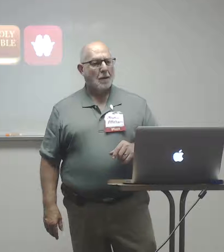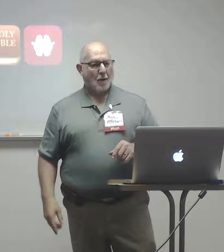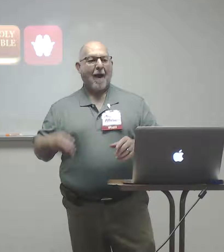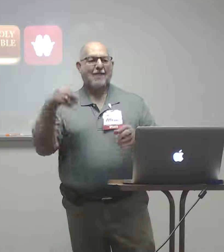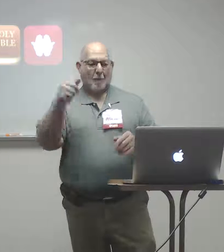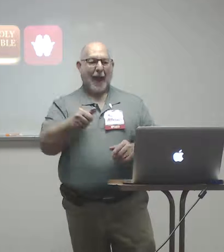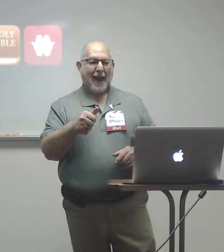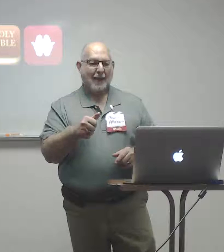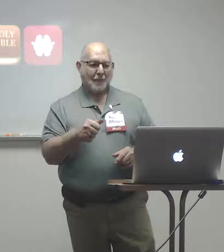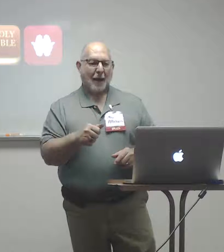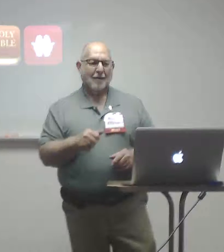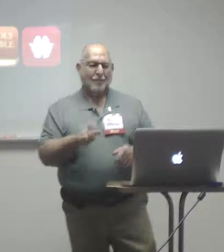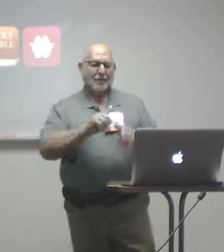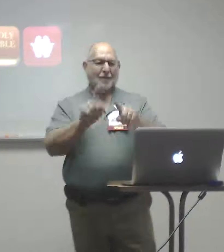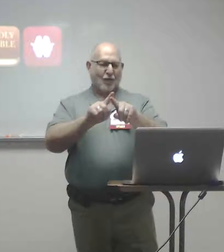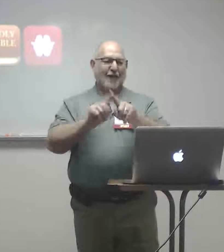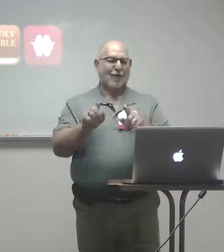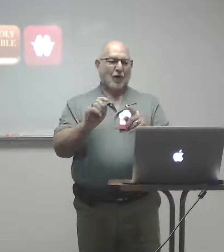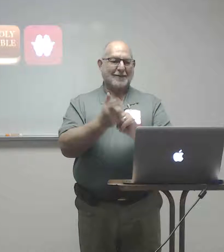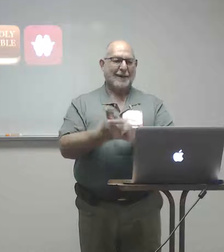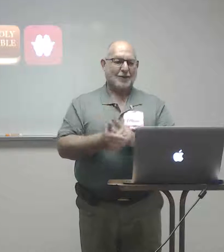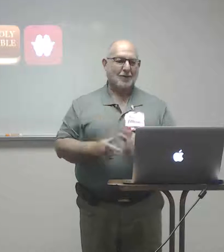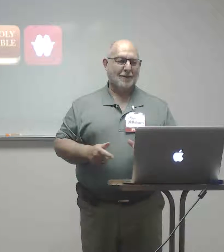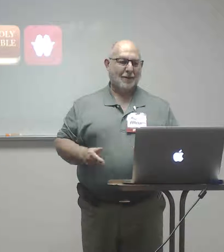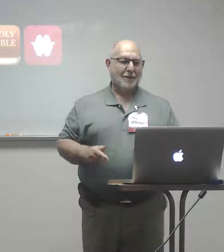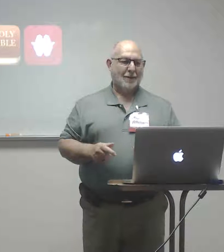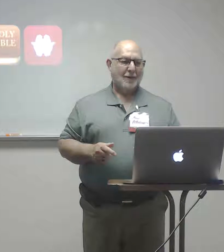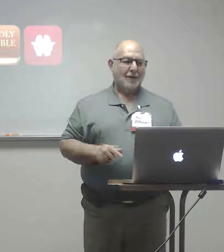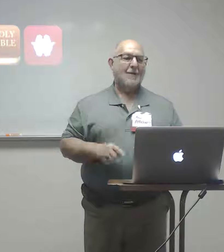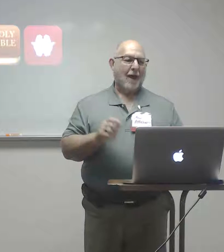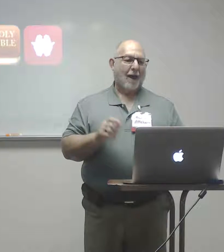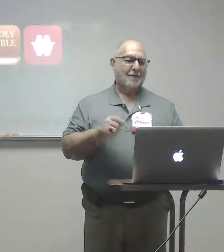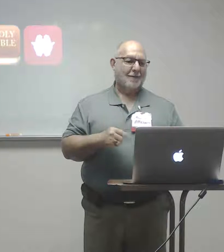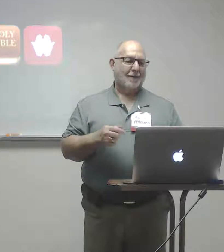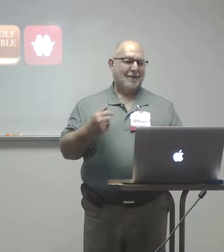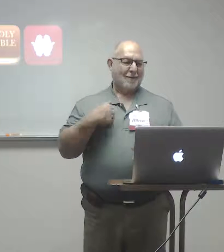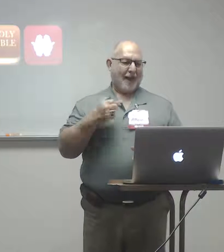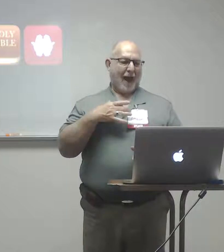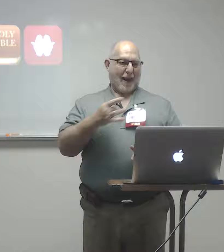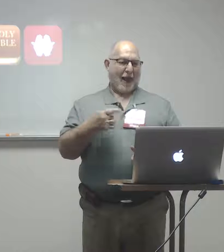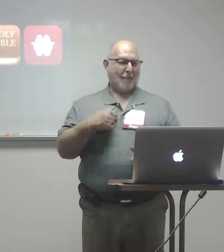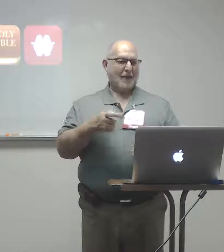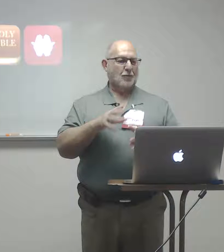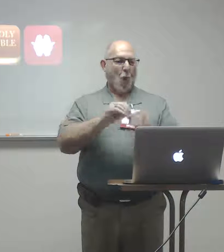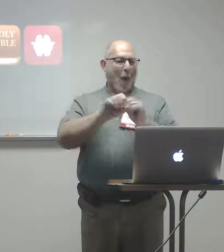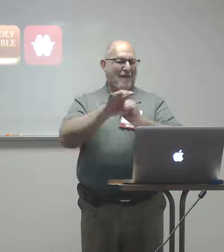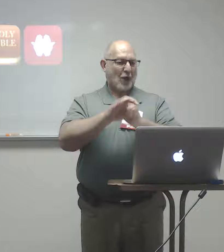Yeah, I have to pay, for the different translation. Yeah, but I like it, no